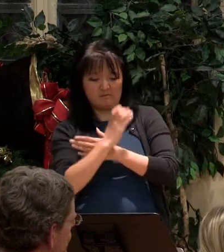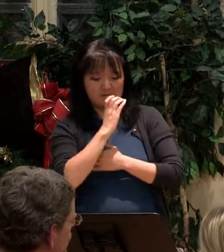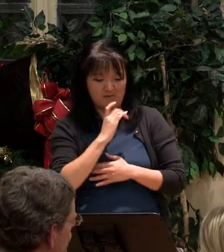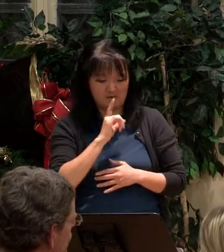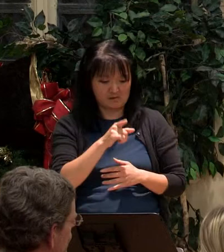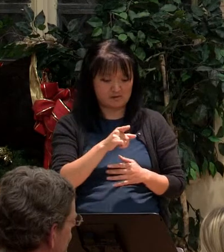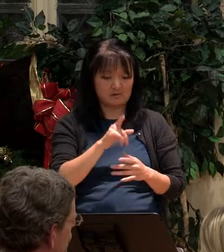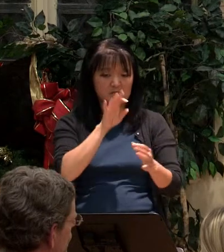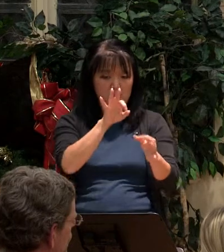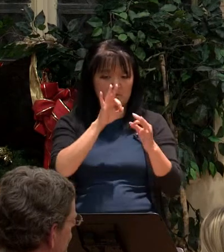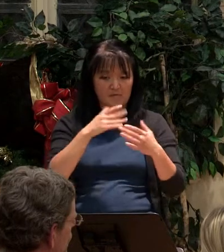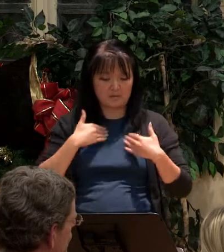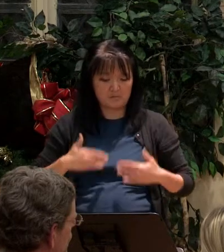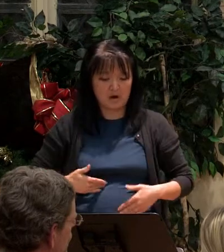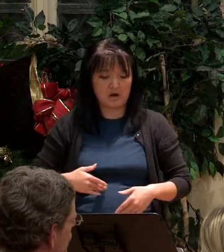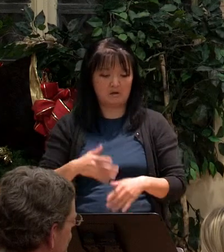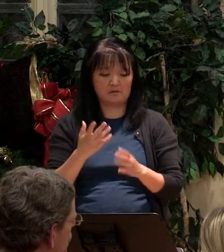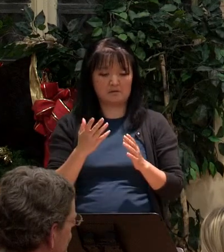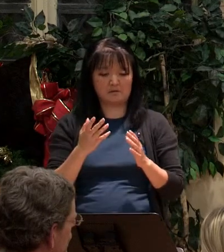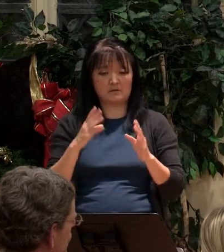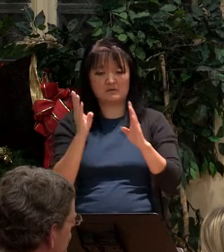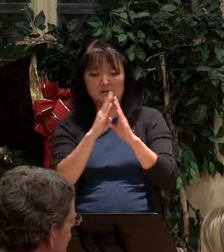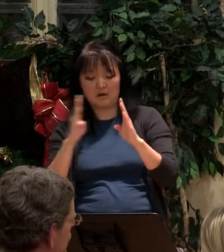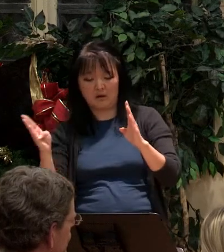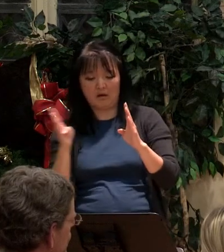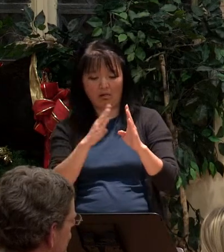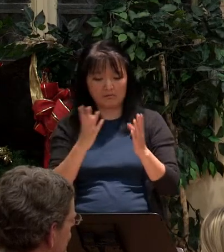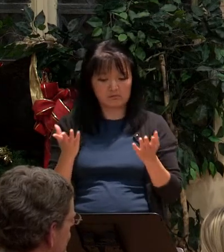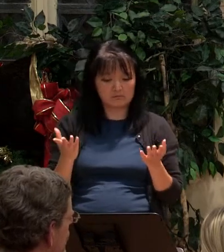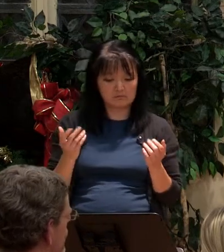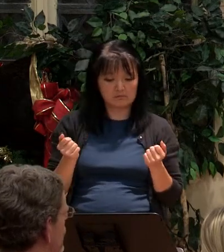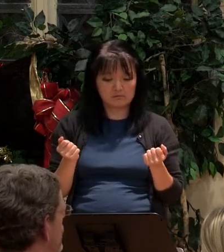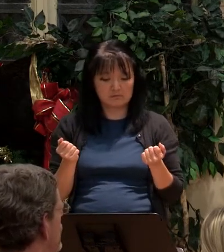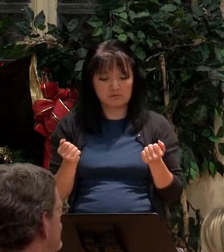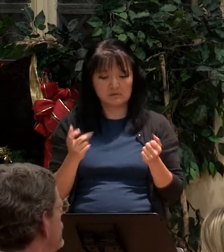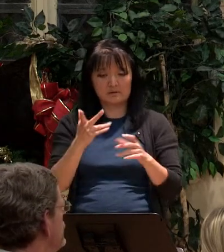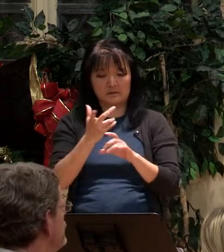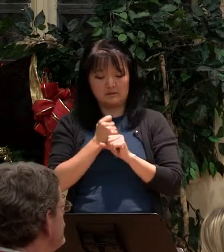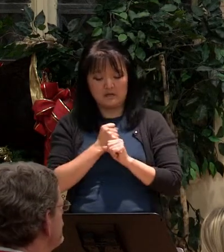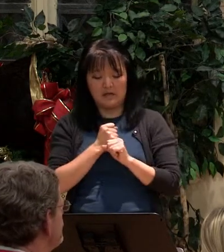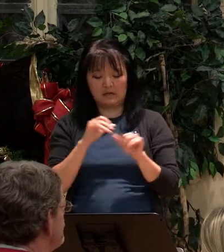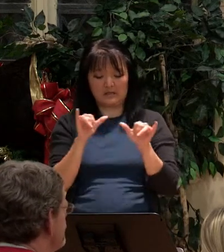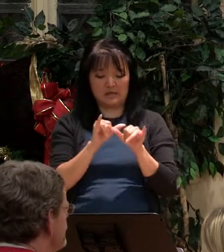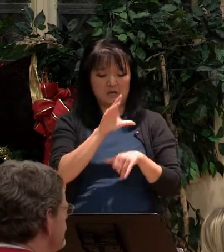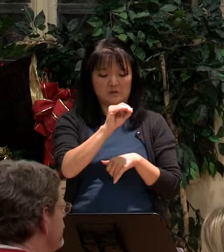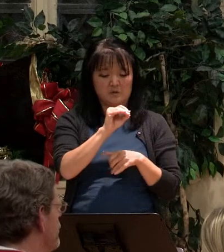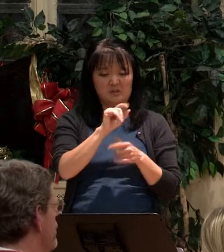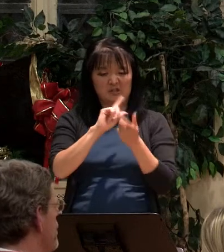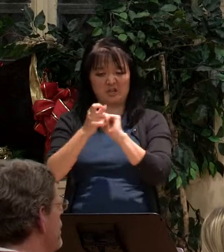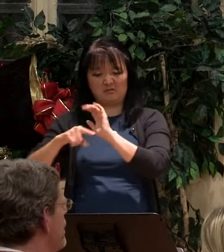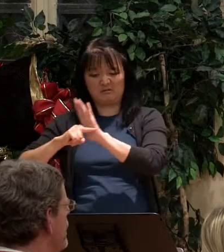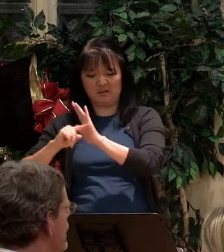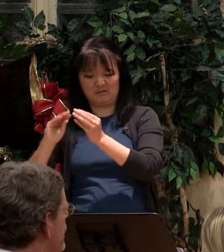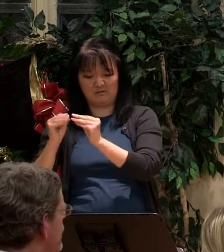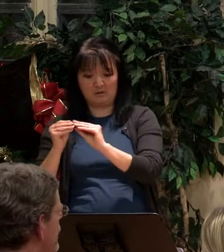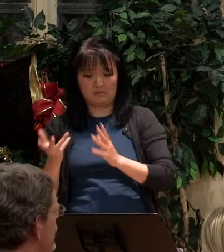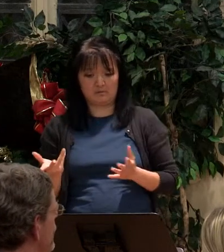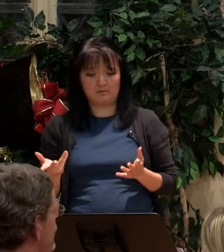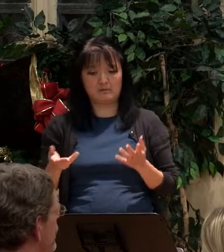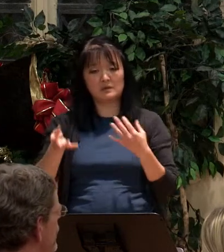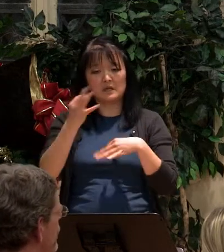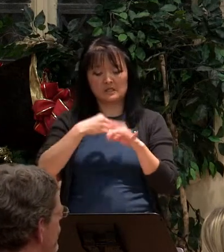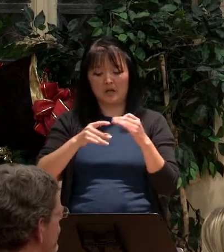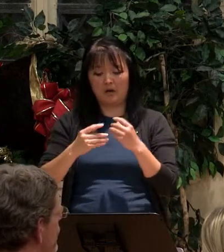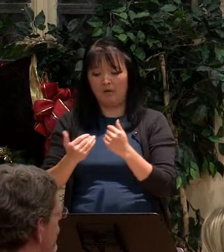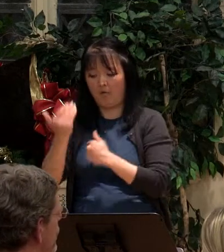are told to tattoo the number on the scale onto our retinas, to take a size 0 and make it a negative number. Instead, we